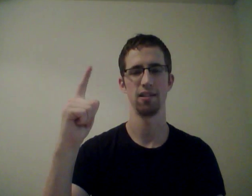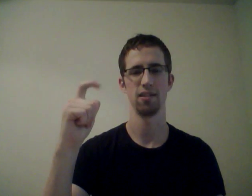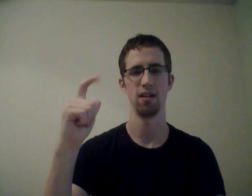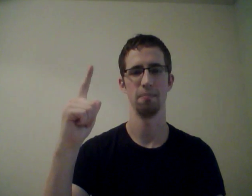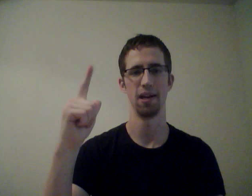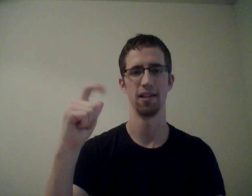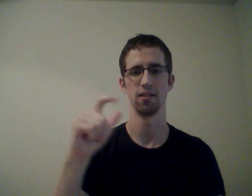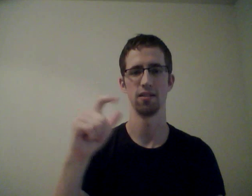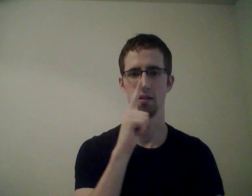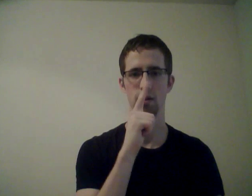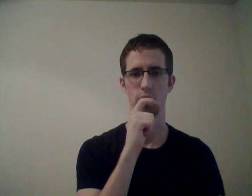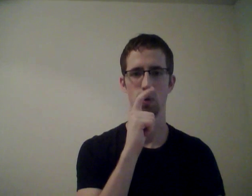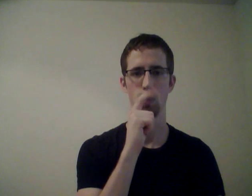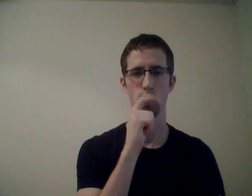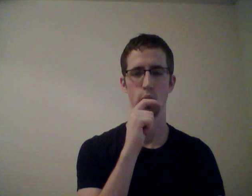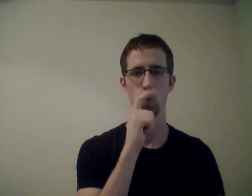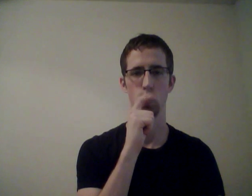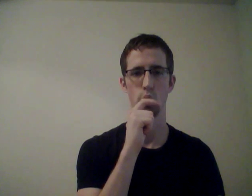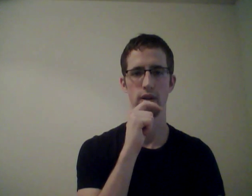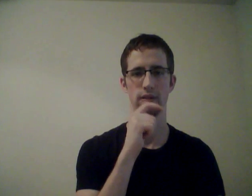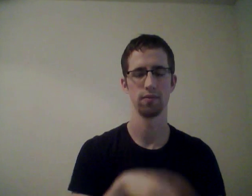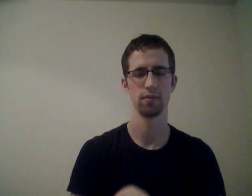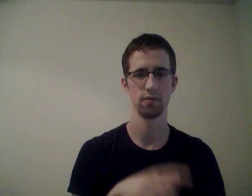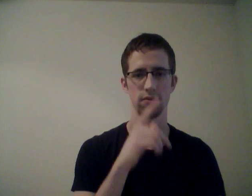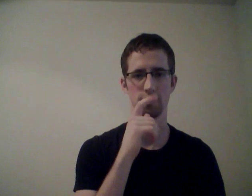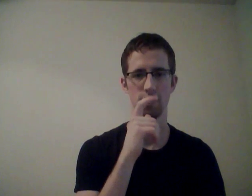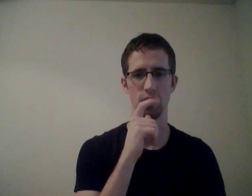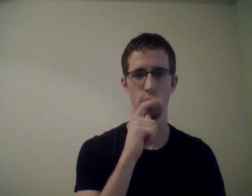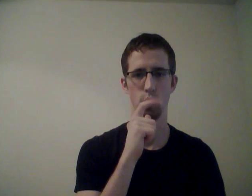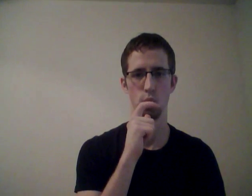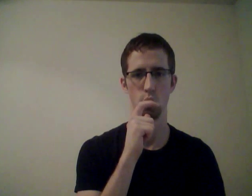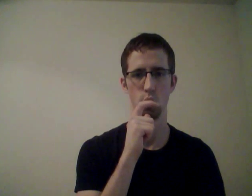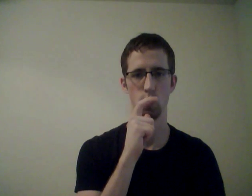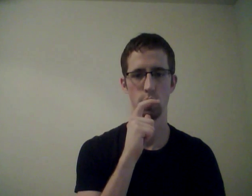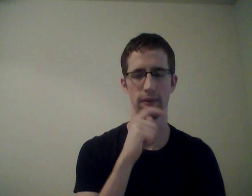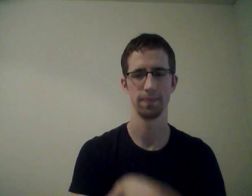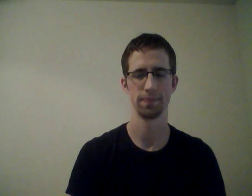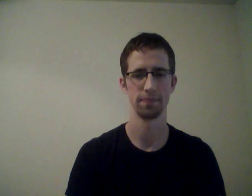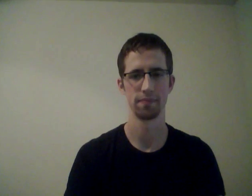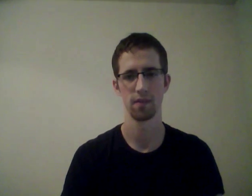bends and unbends. Who? Who?